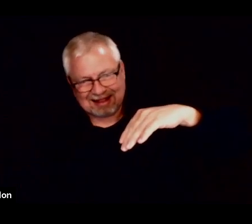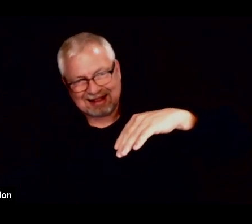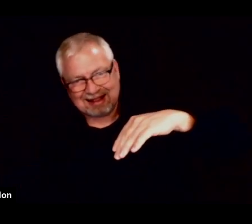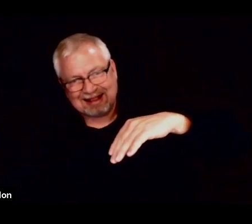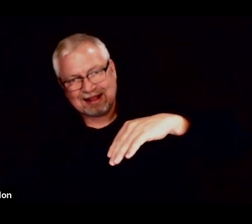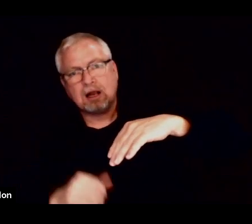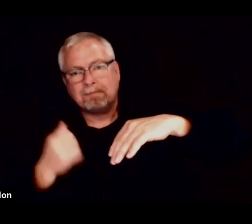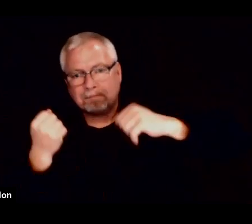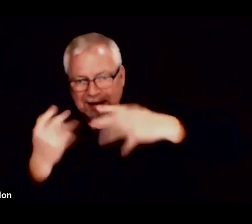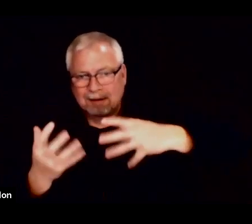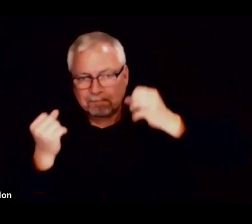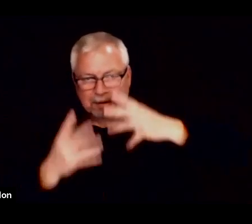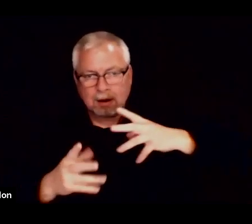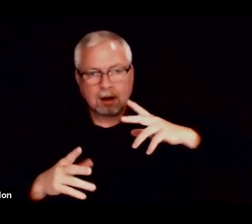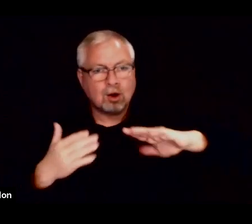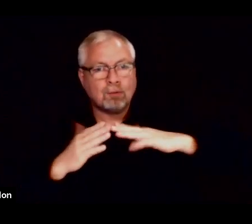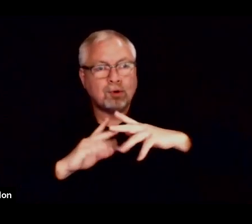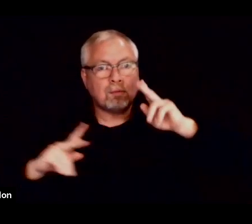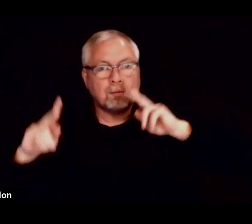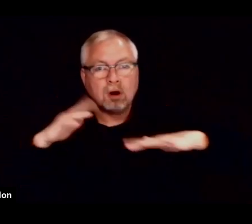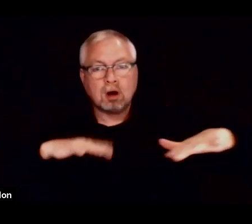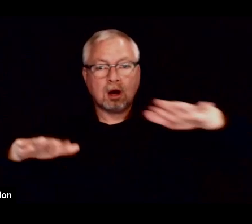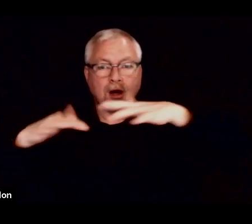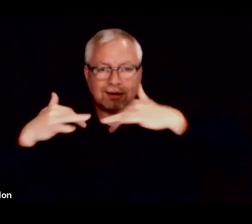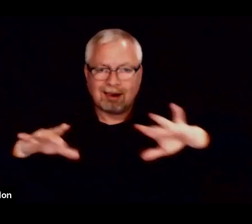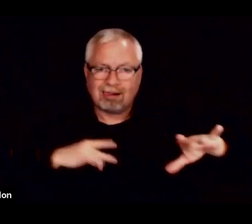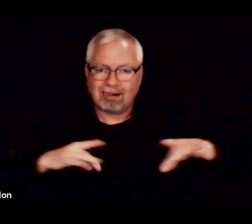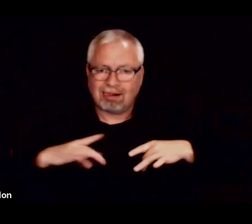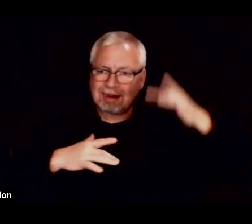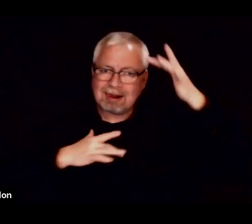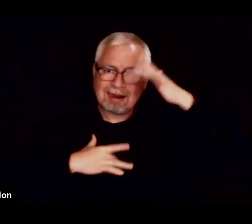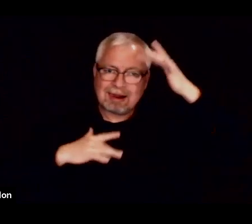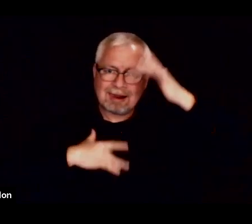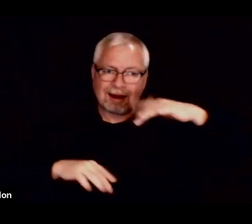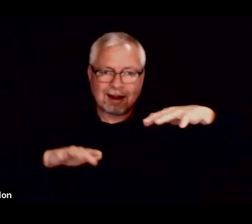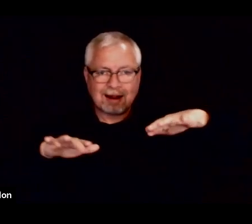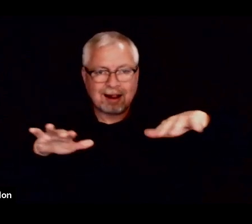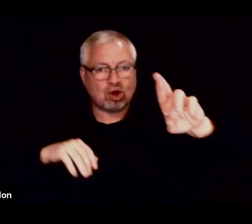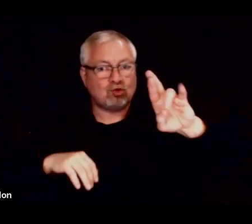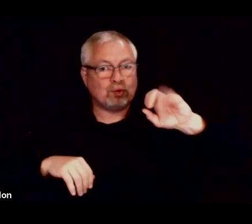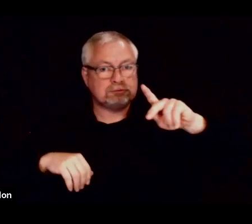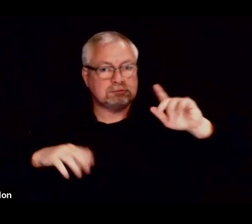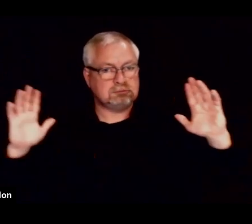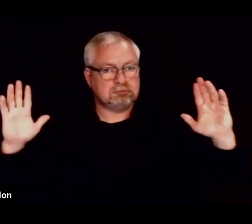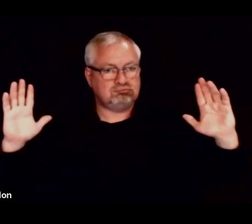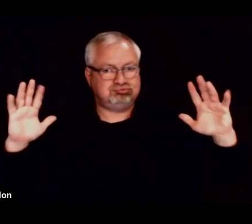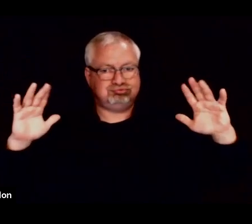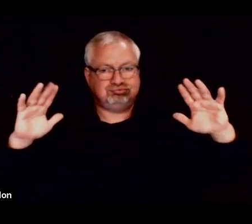community spread and a great risk of transmission. So we've just simply been sharing